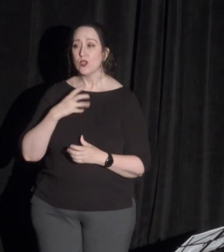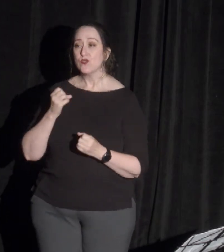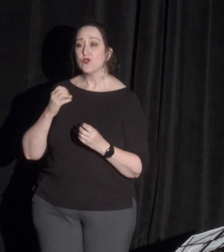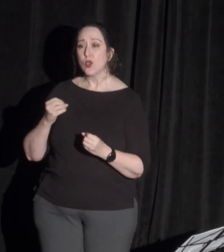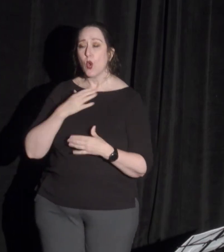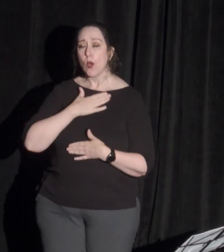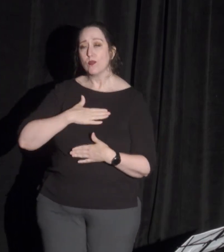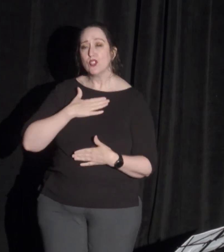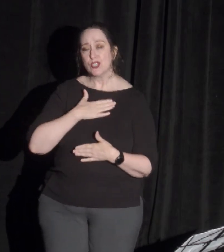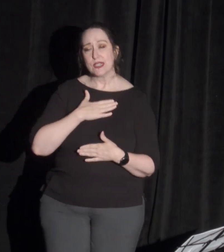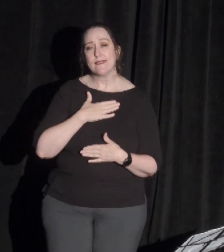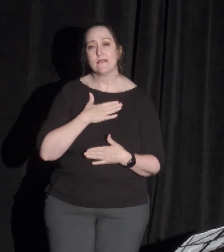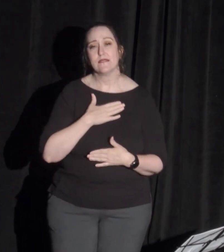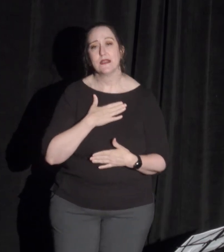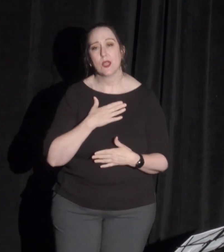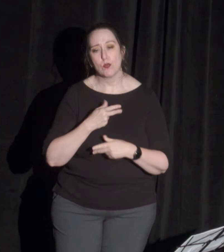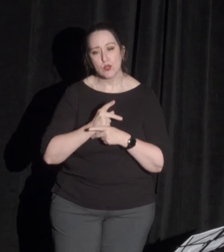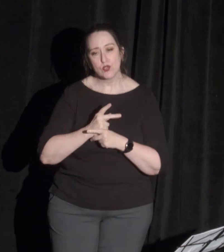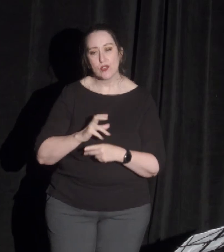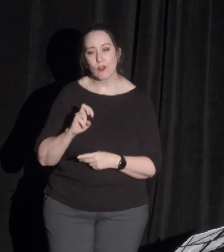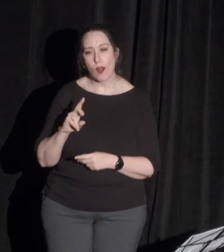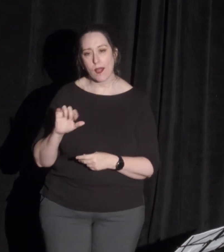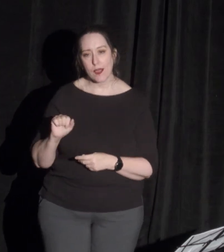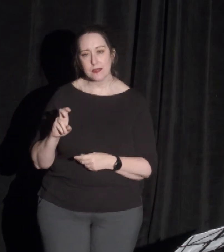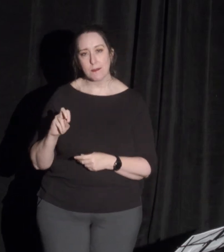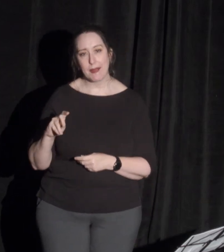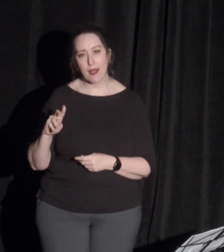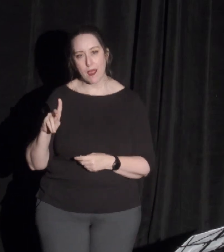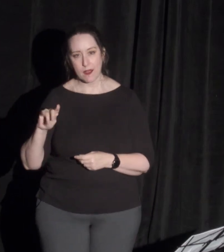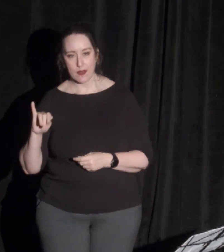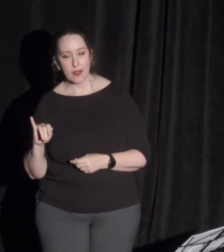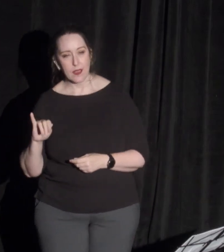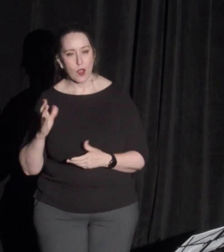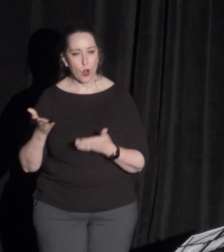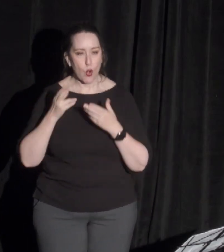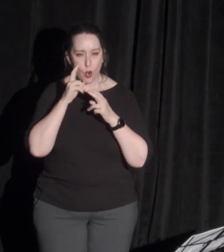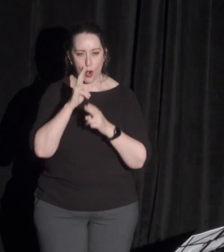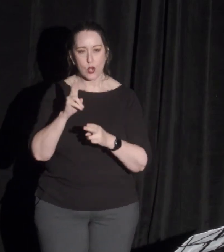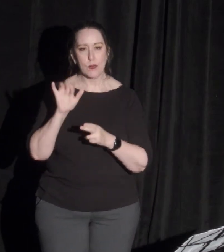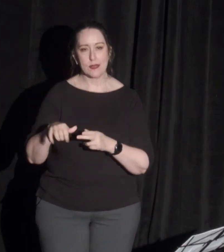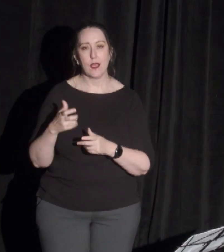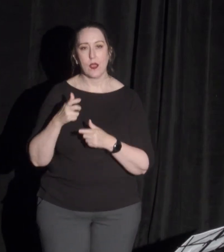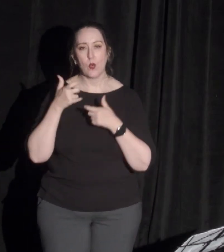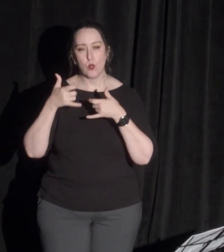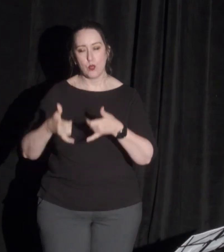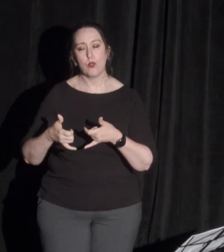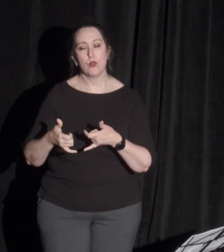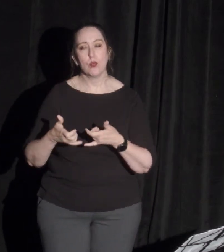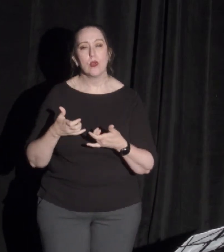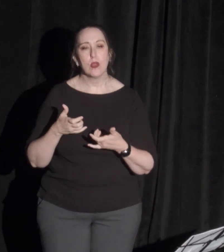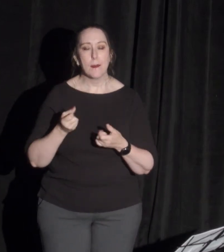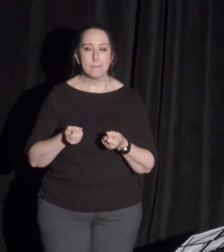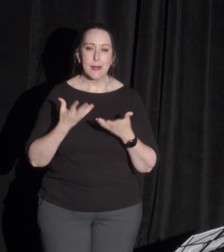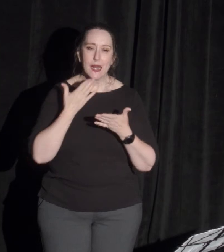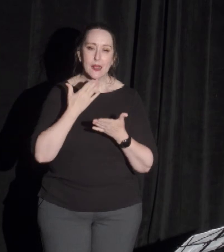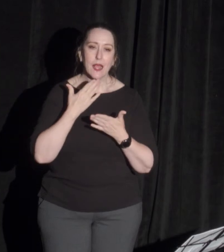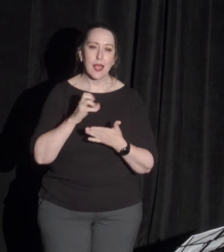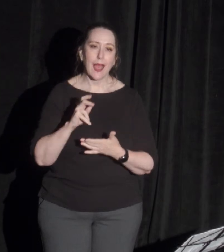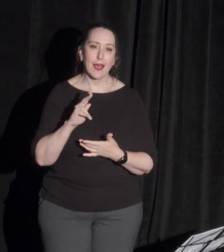appreciative of our producer, Veronica Simonetti, who's also honored with this award. And many thanks to Kefi Carley, who does